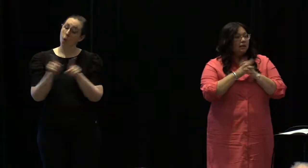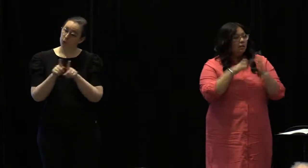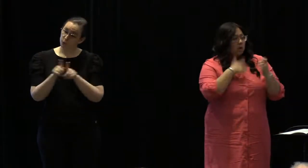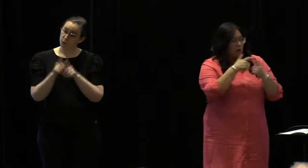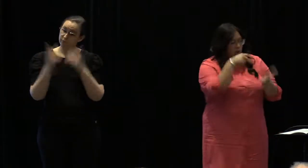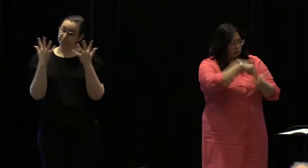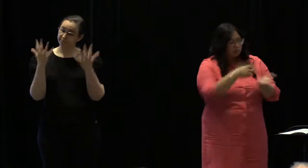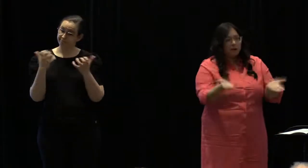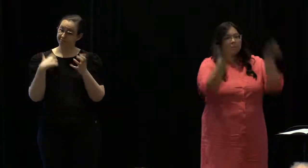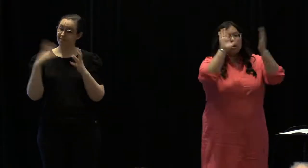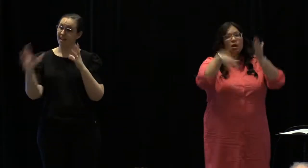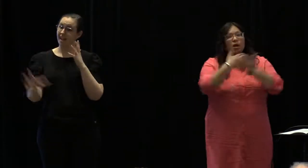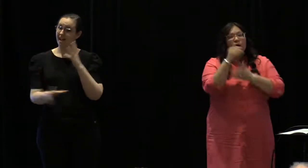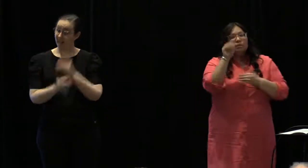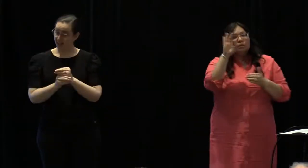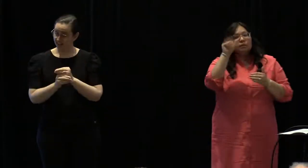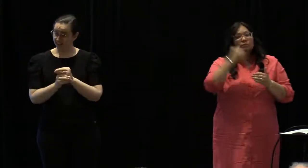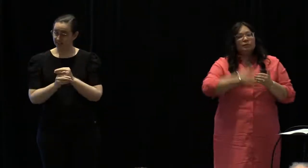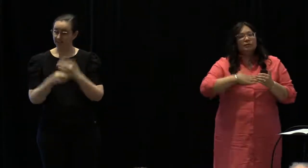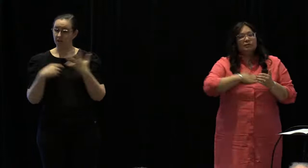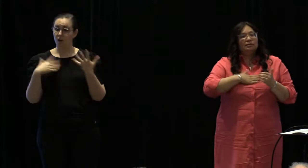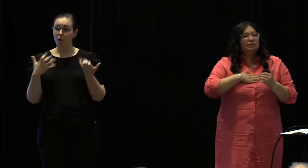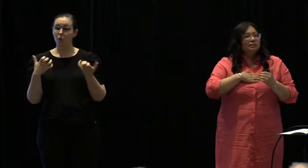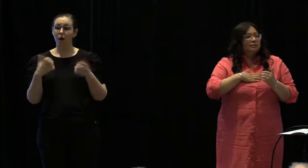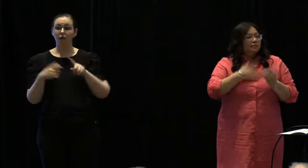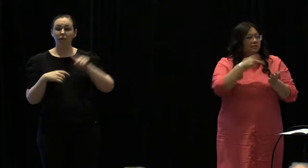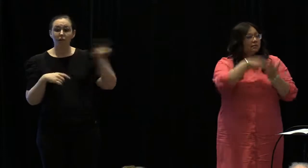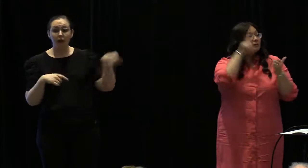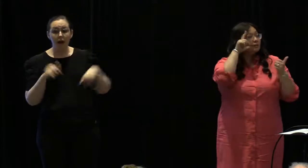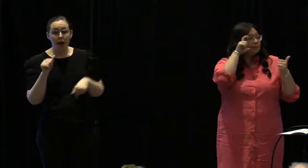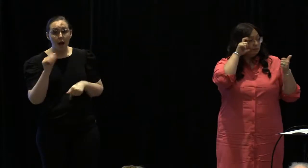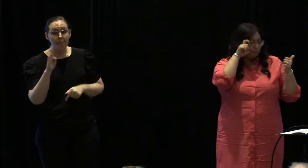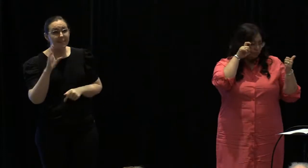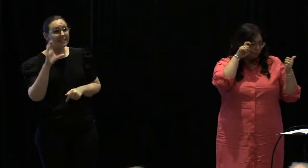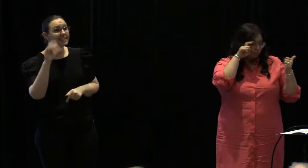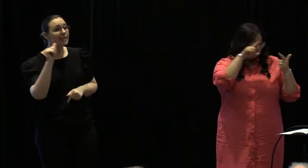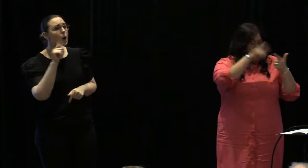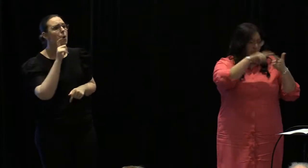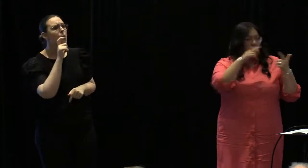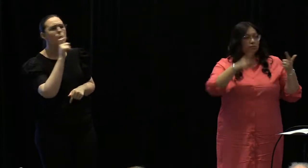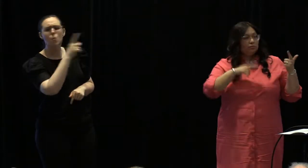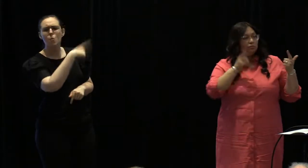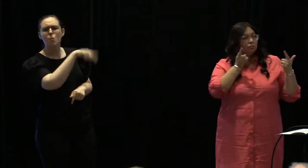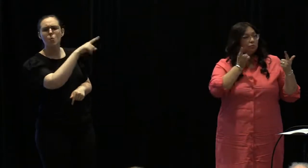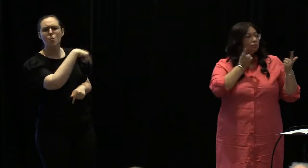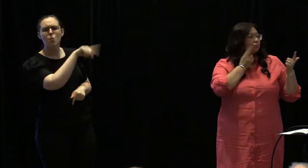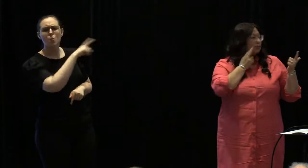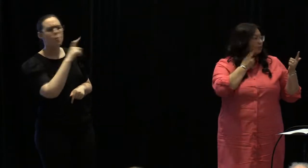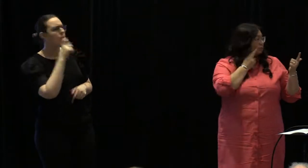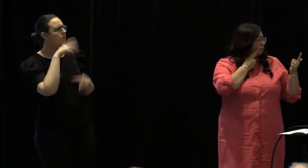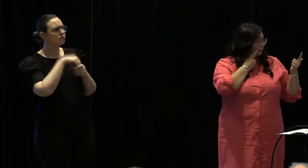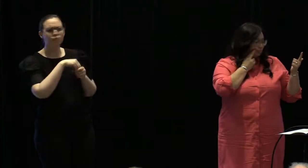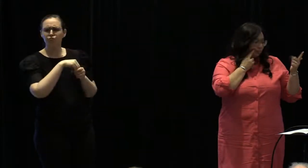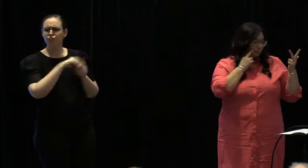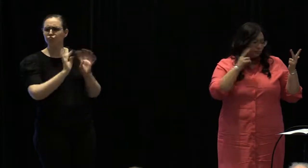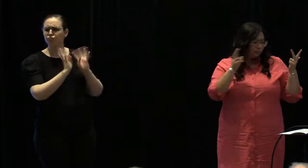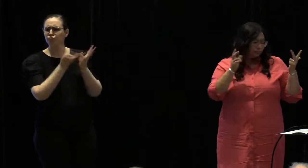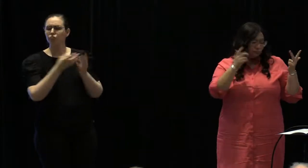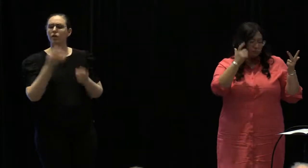And I do want to add one more thing. I want everyone to stand, if you can,